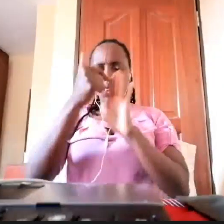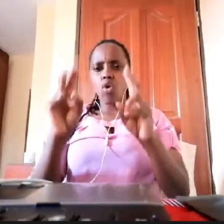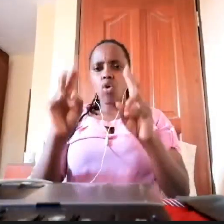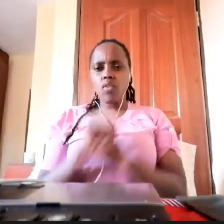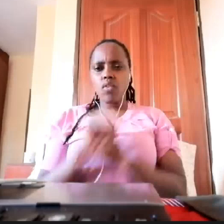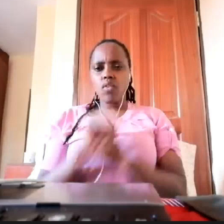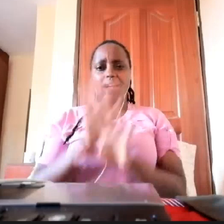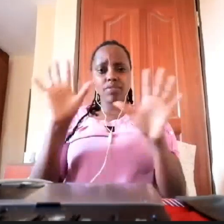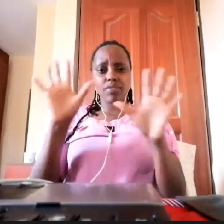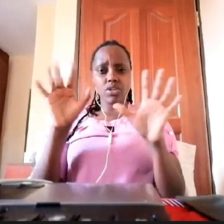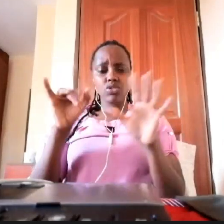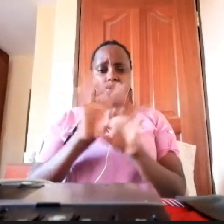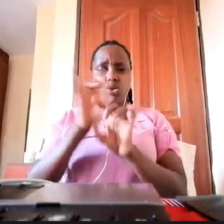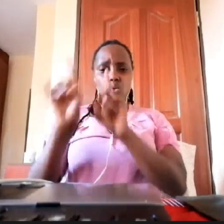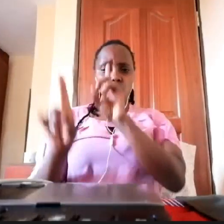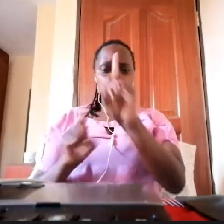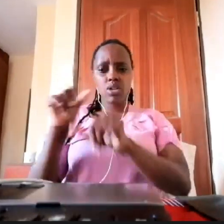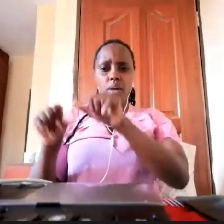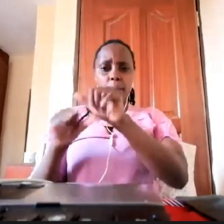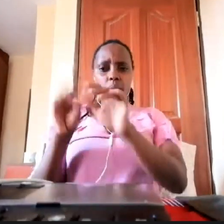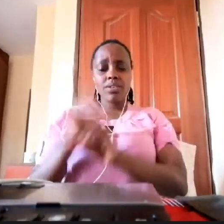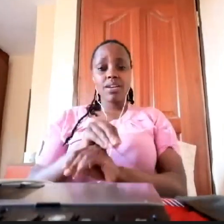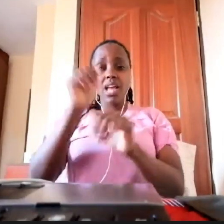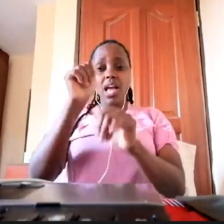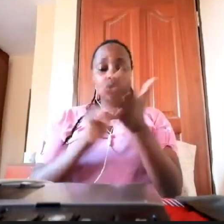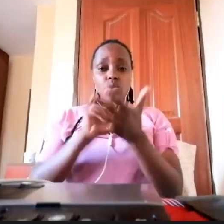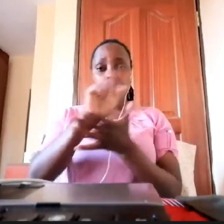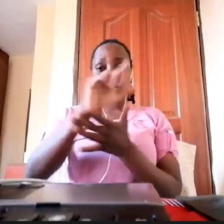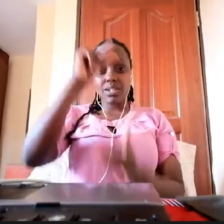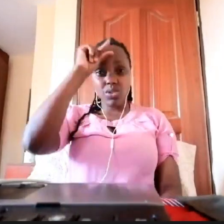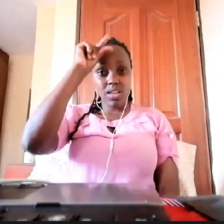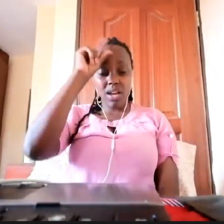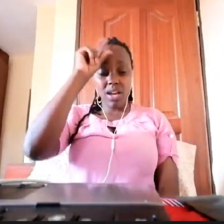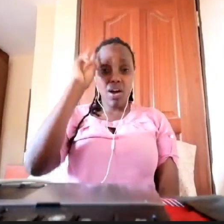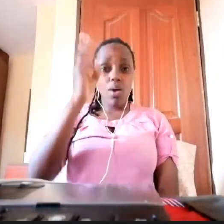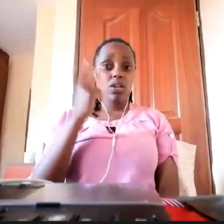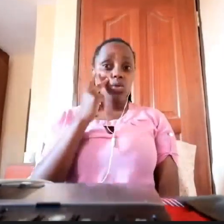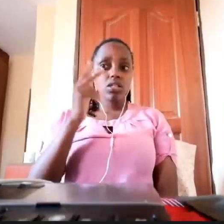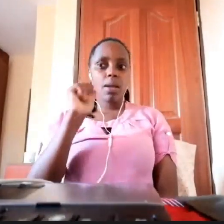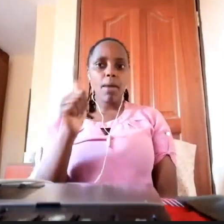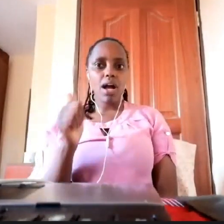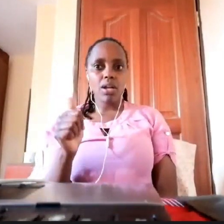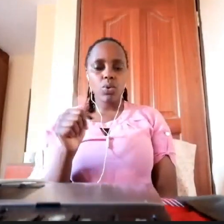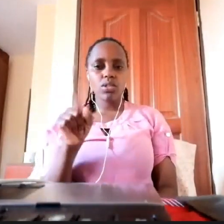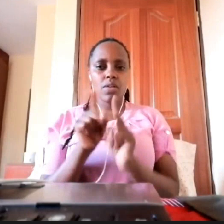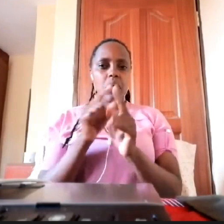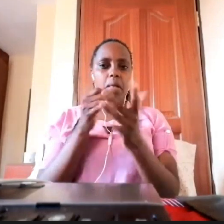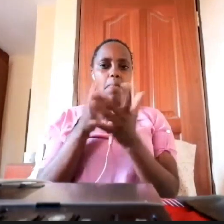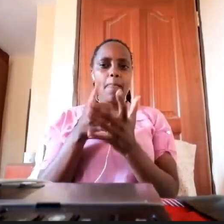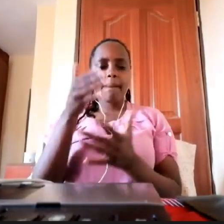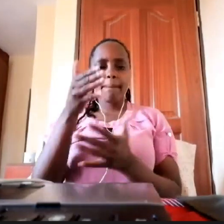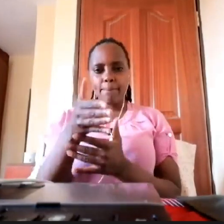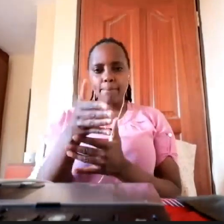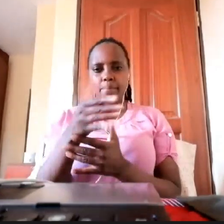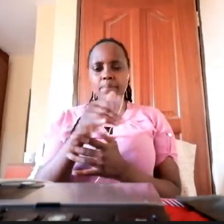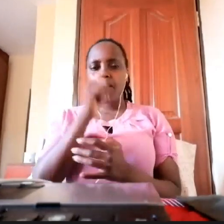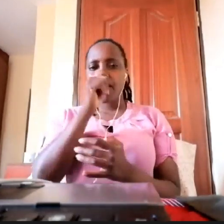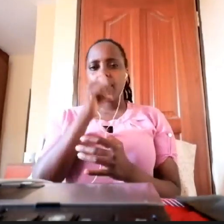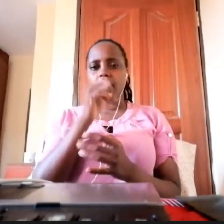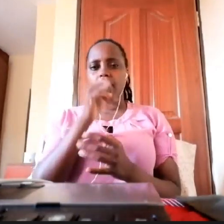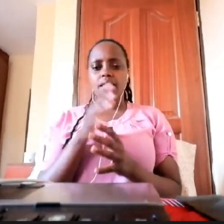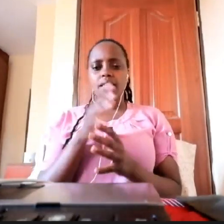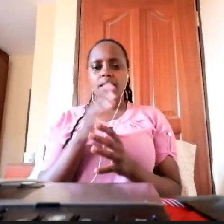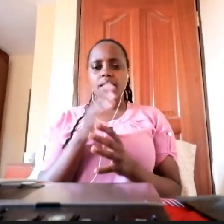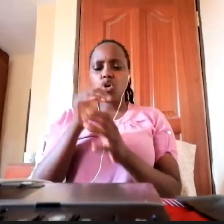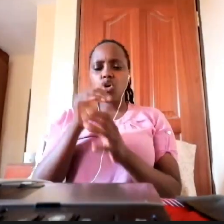clarifications, questions of clarifications that we send to the government, and you've never seen them. They are considered as confidential procedures within